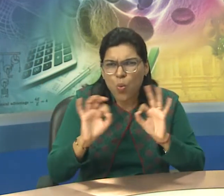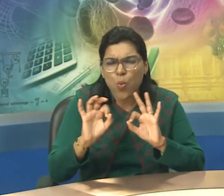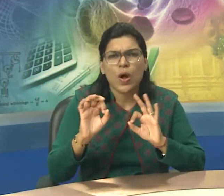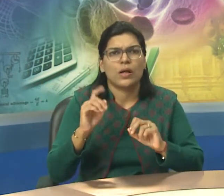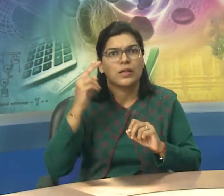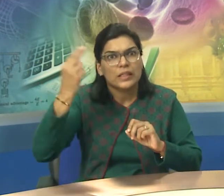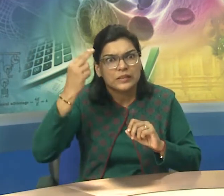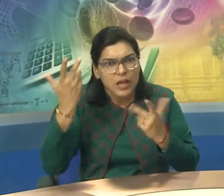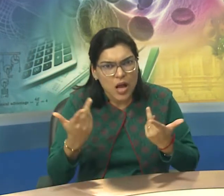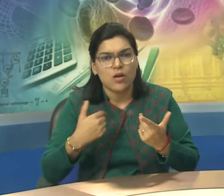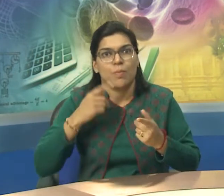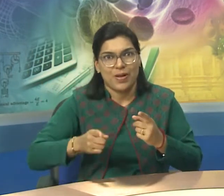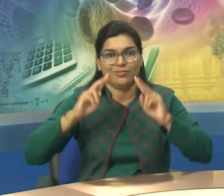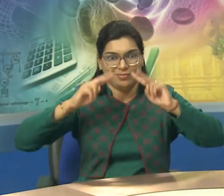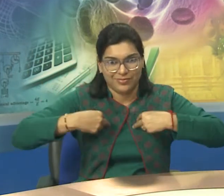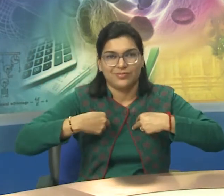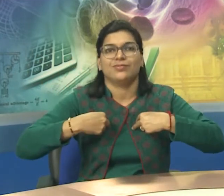cost reduction,